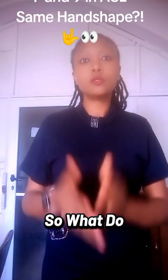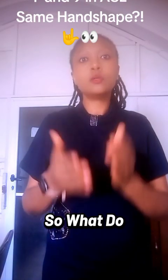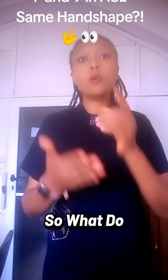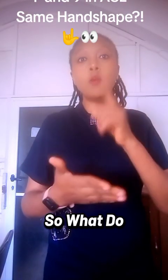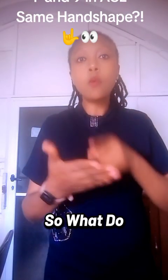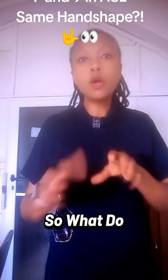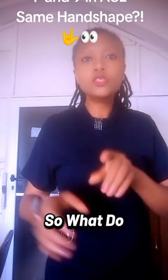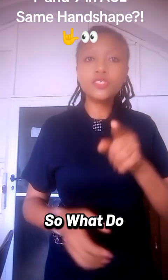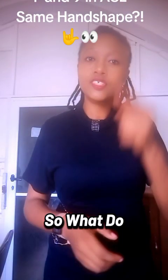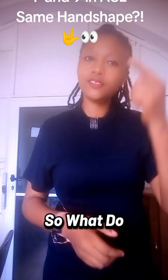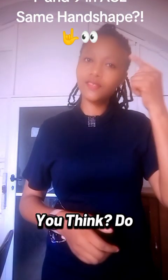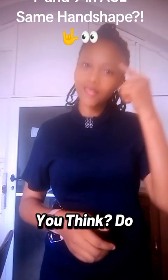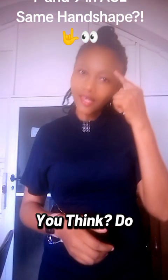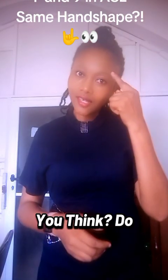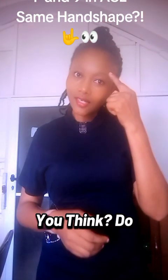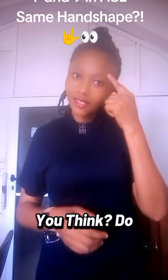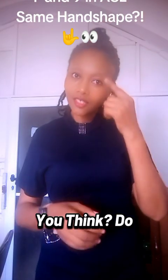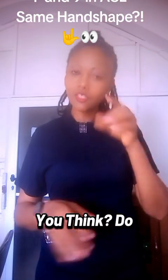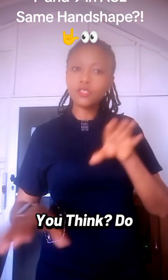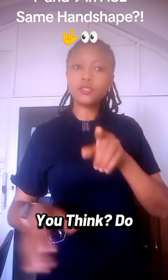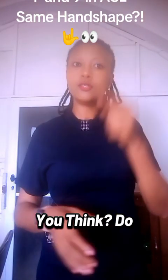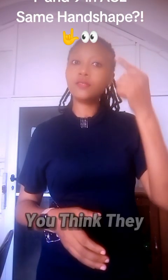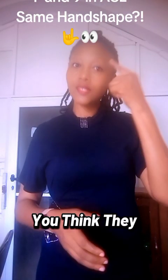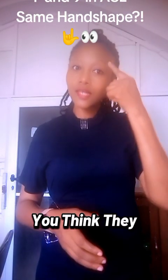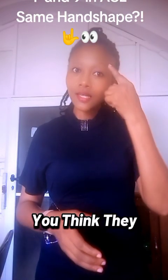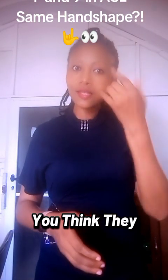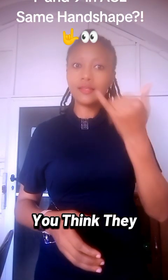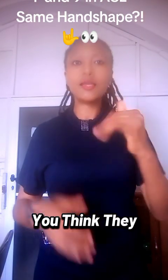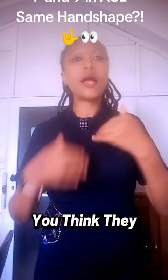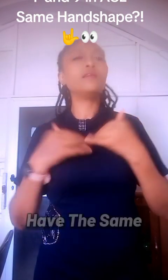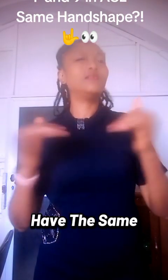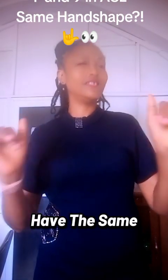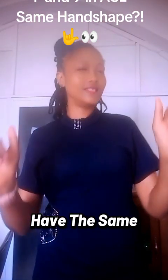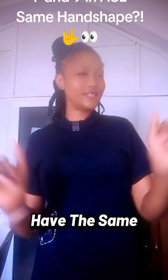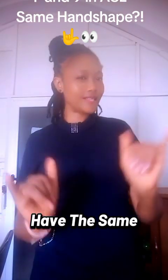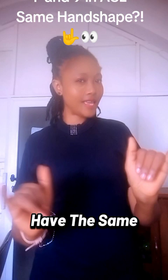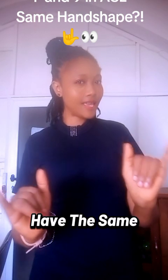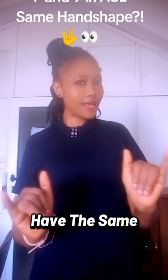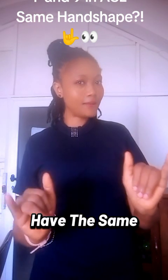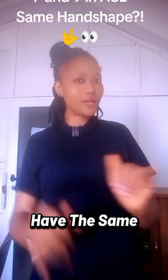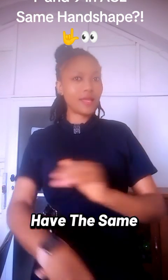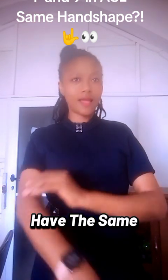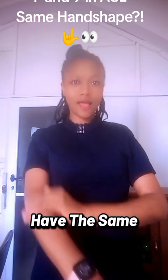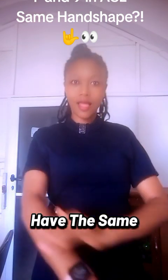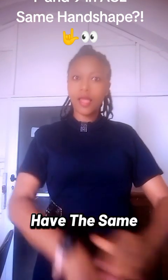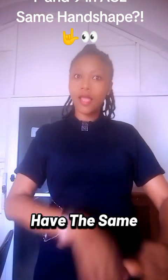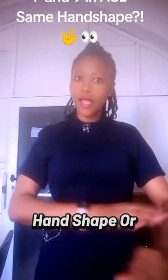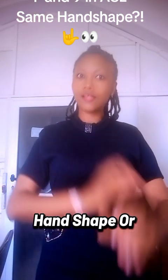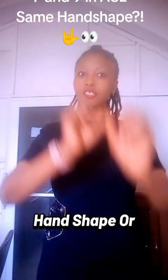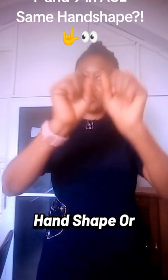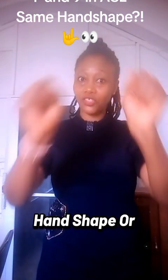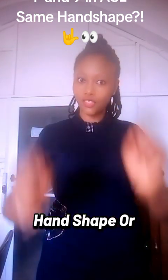So what do you think? Do you think they have the same hand